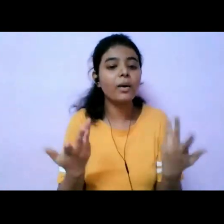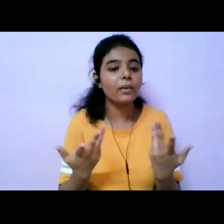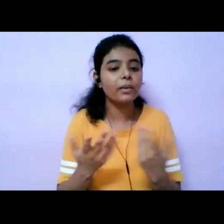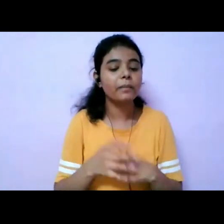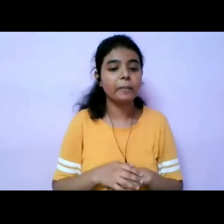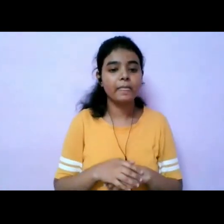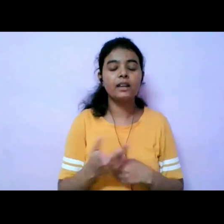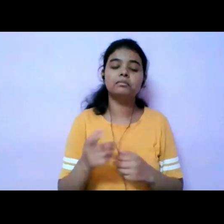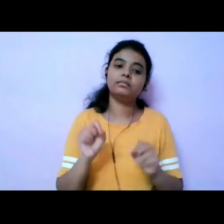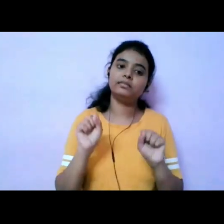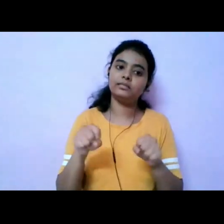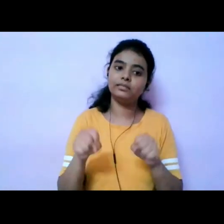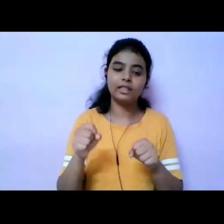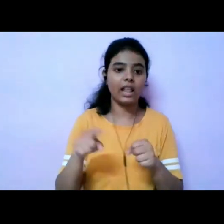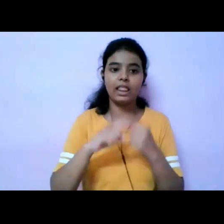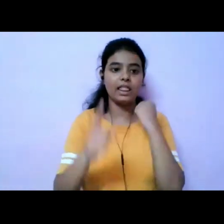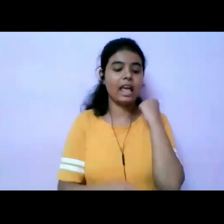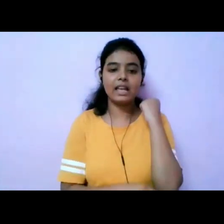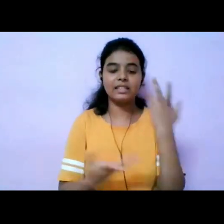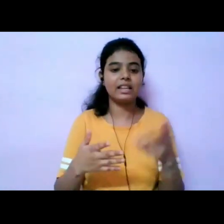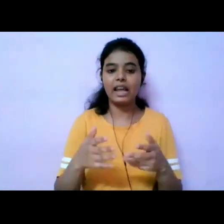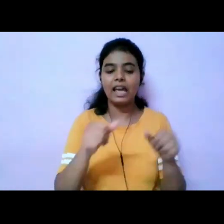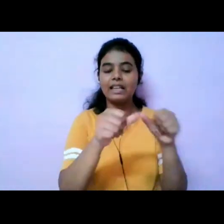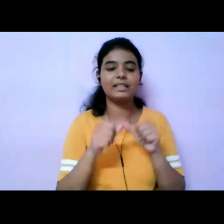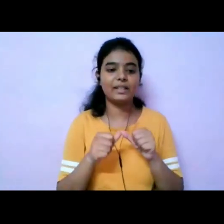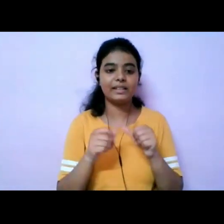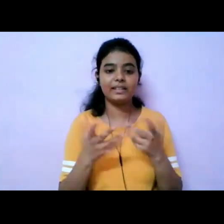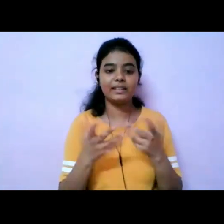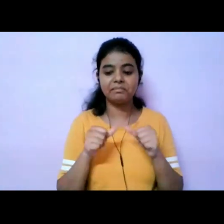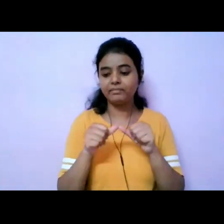Well, the last part of that question, I don't know the answer to.